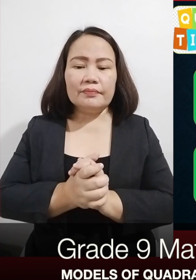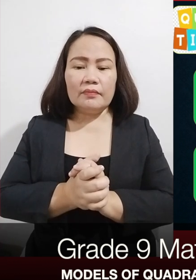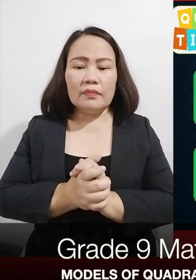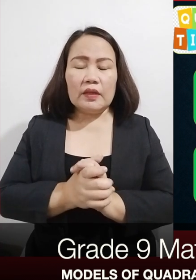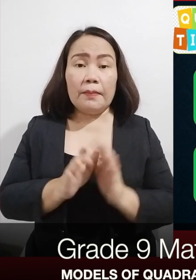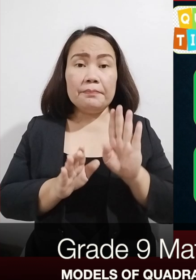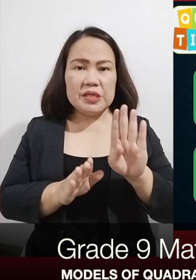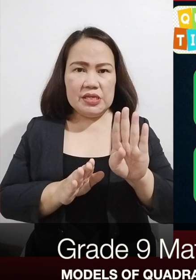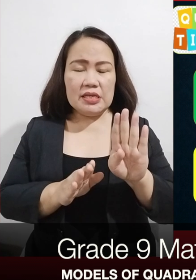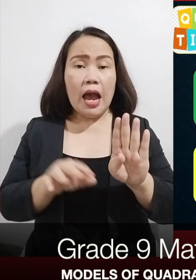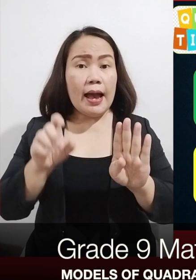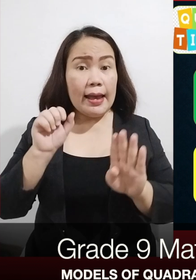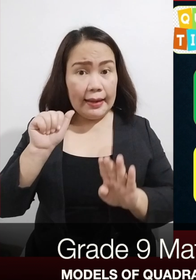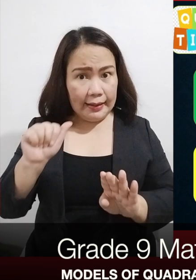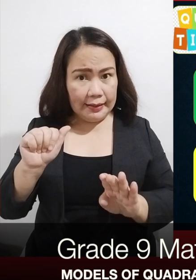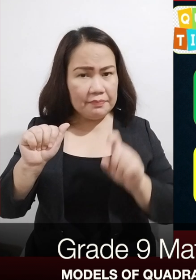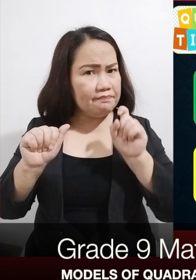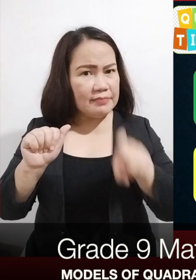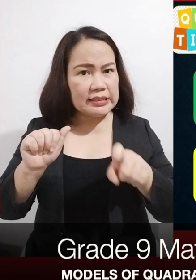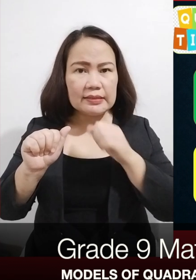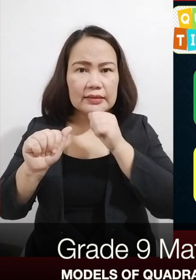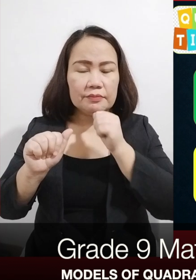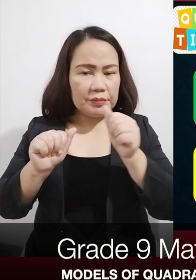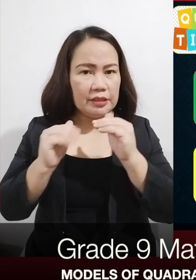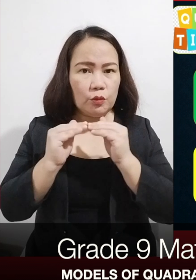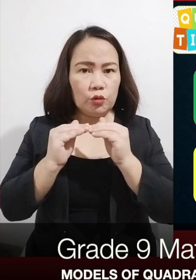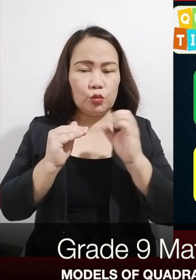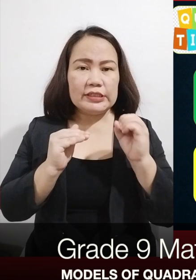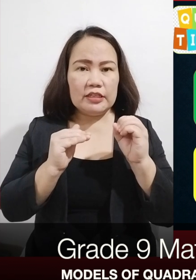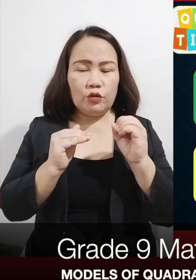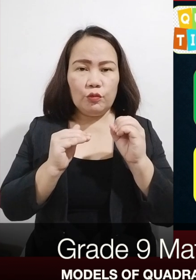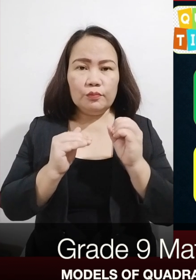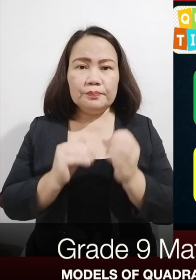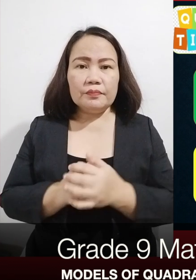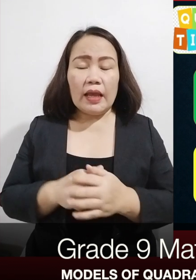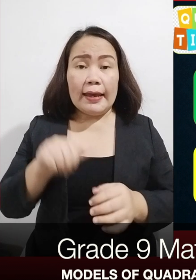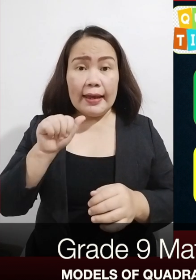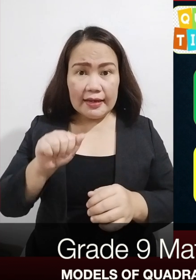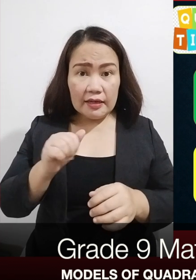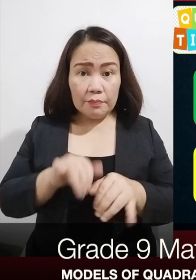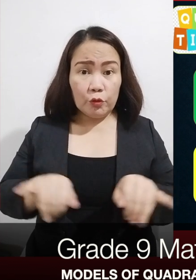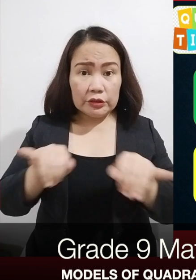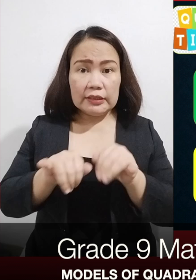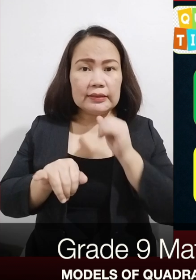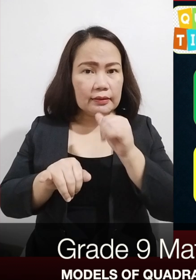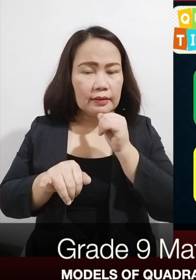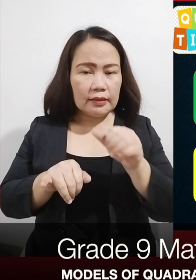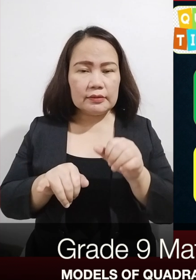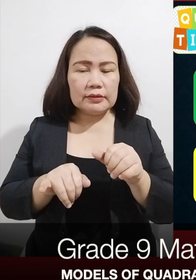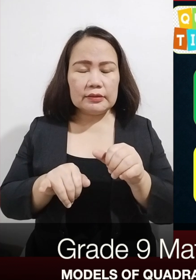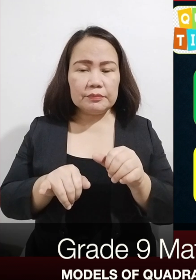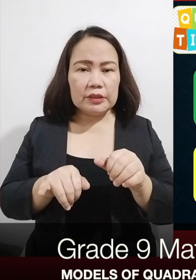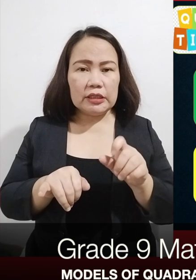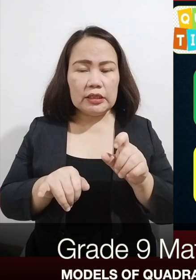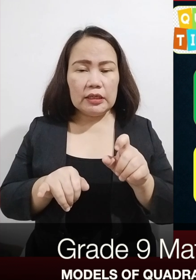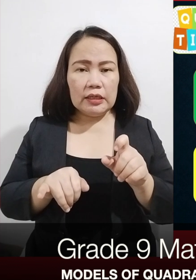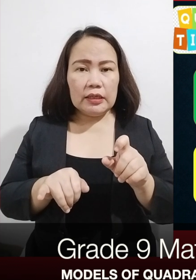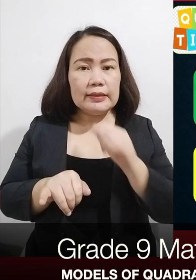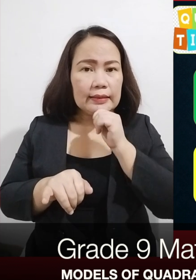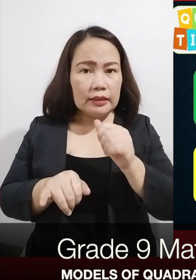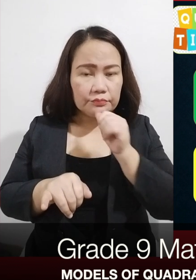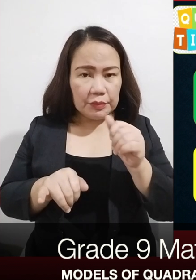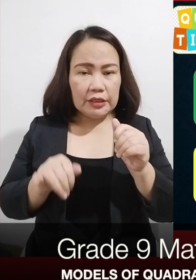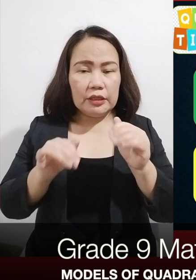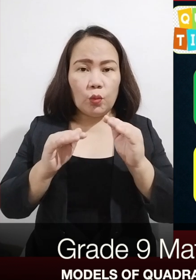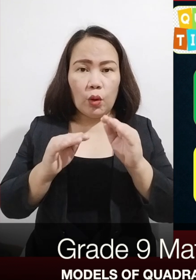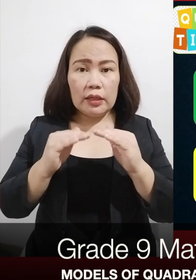So the answer is your a should not be equal to 0. So, hindi itong tatlo. Your a